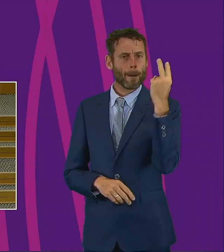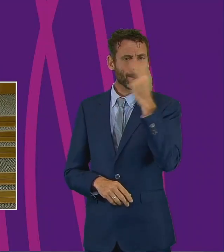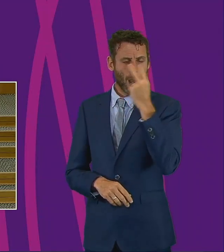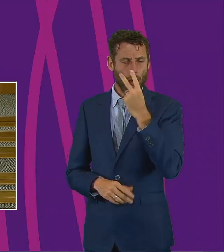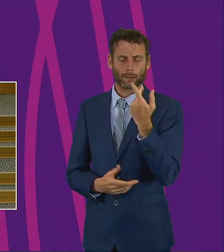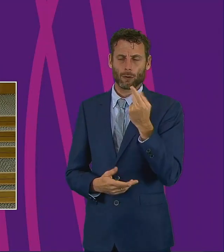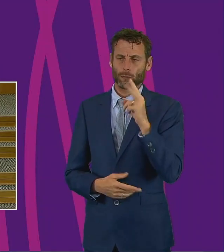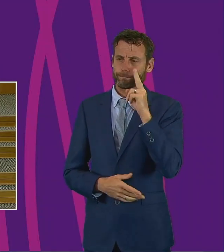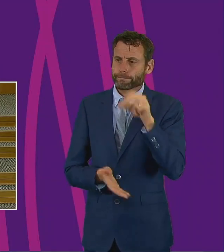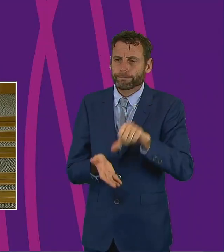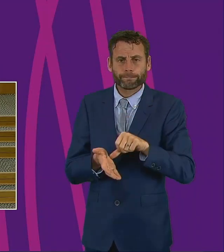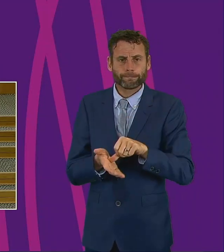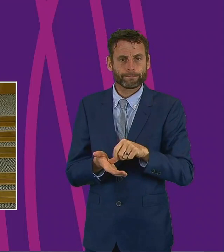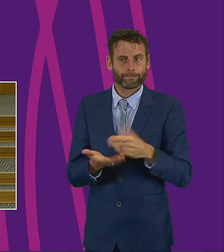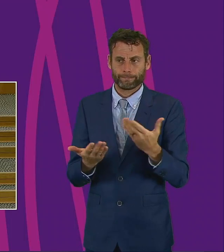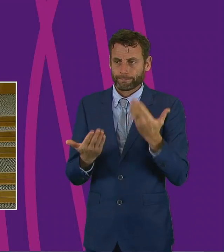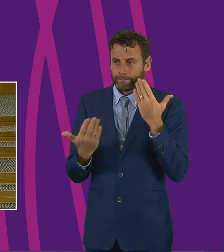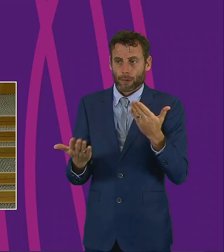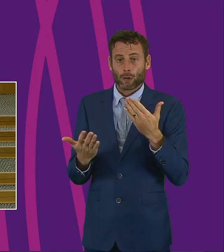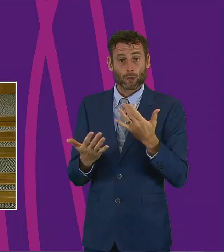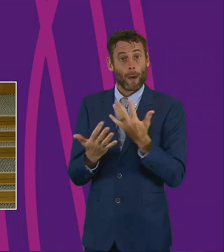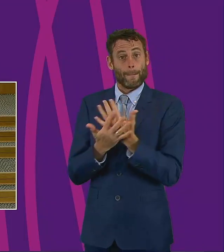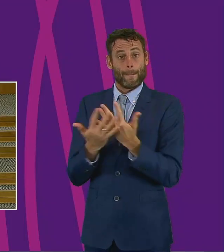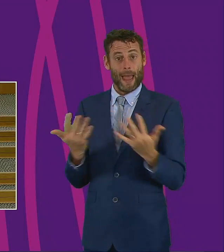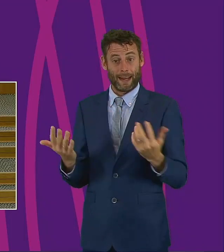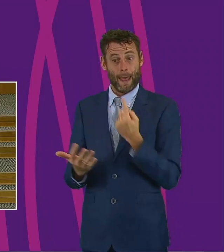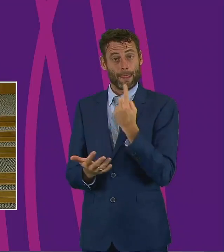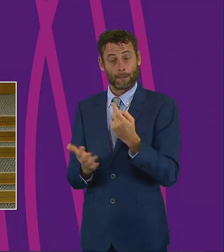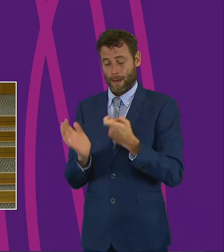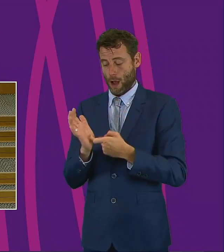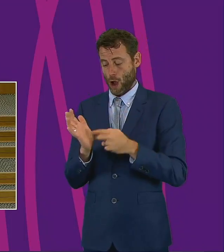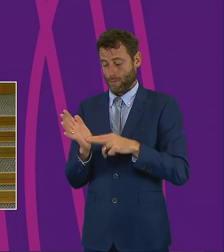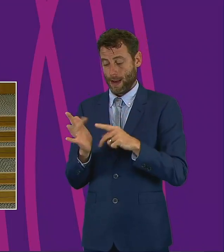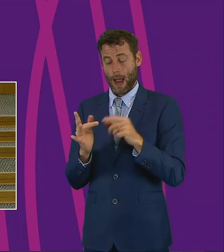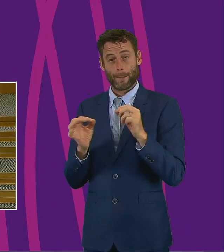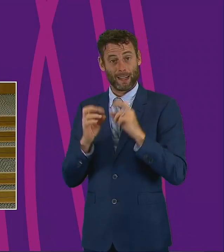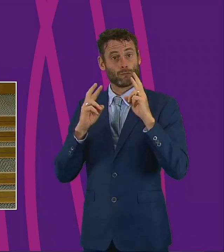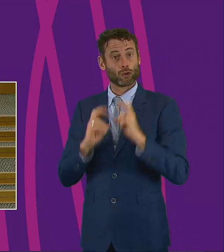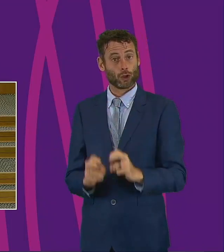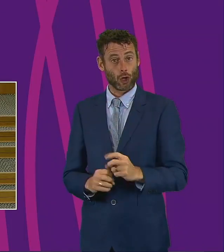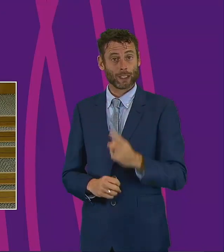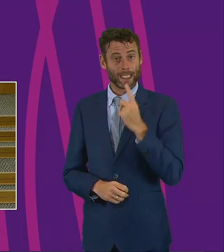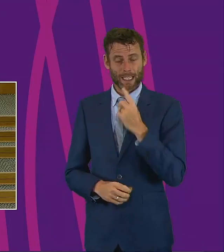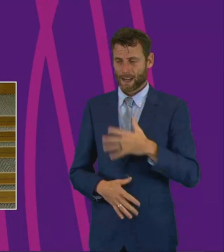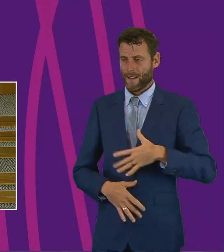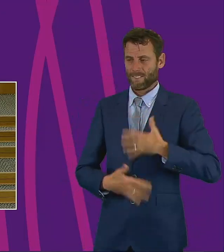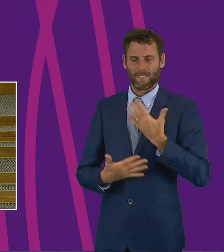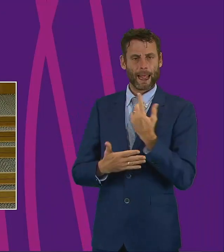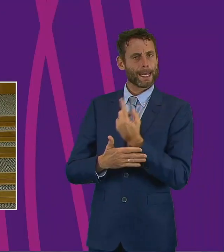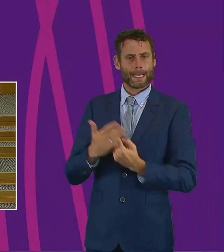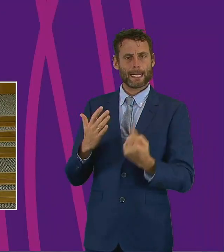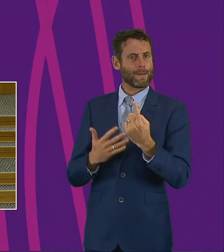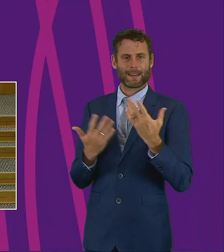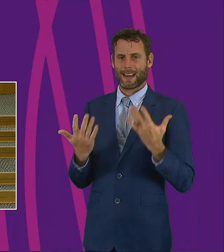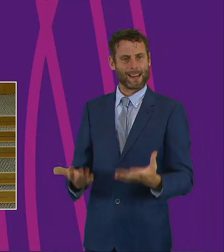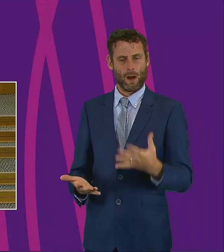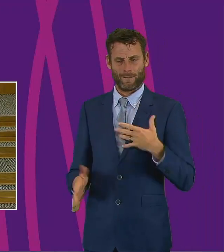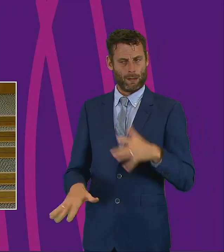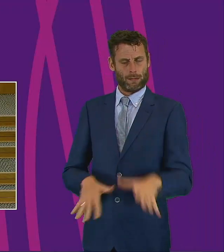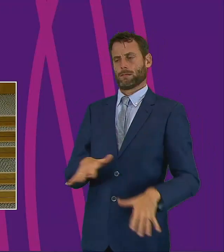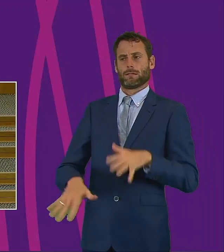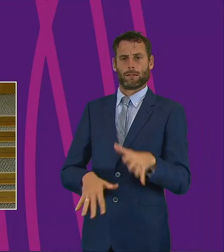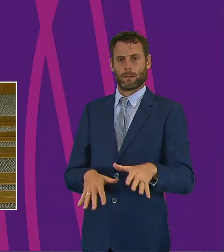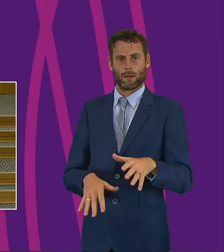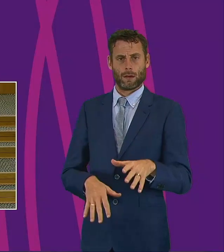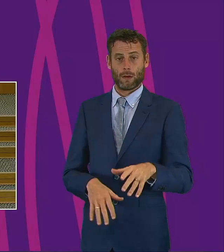stated in RNIB research that they feel less independent now compared to before lockdown because of the